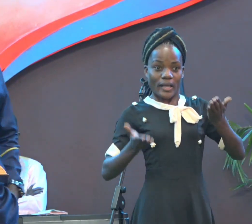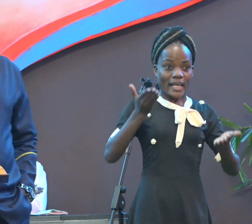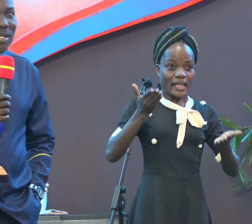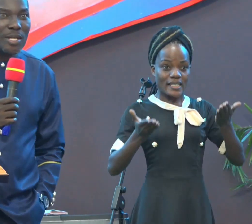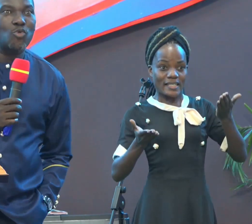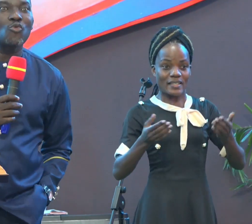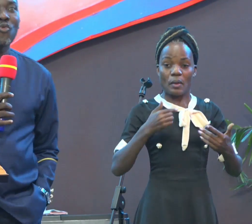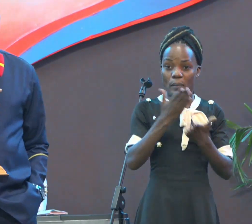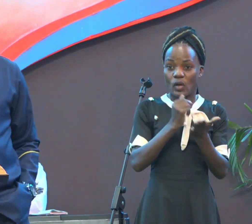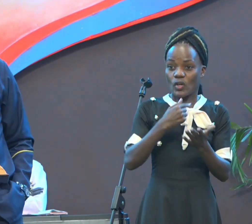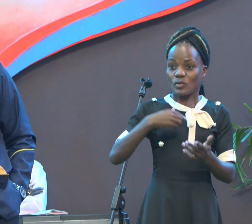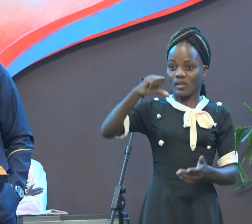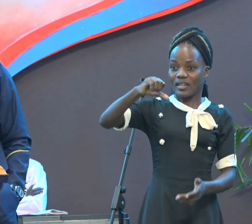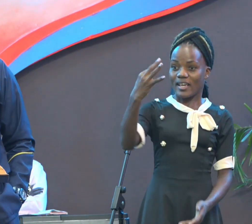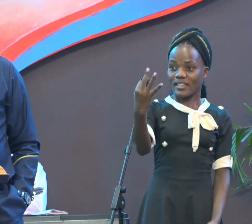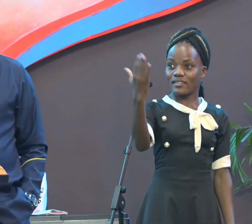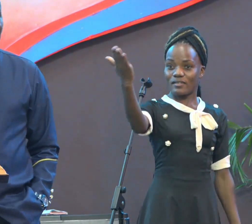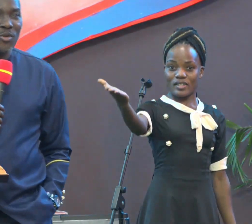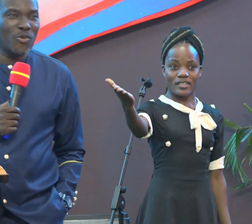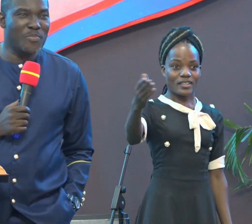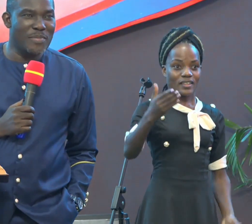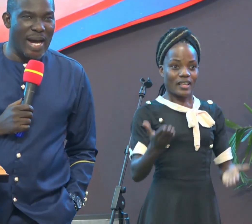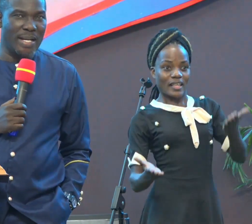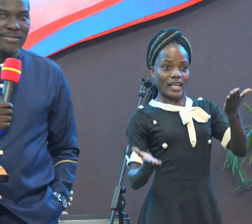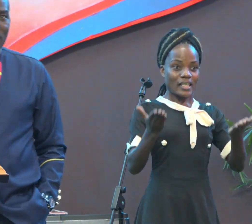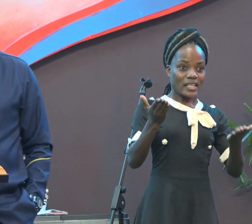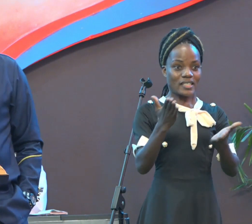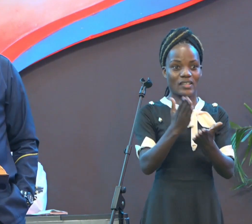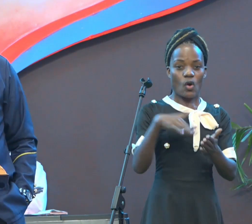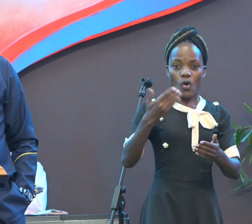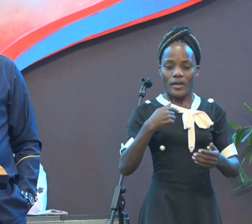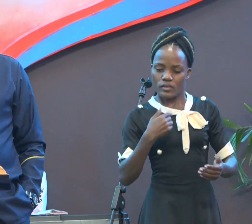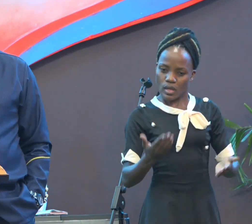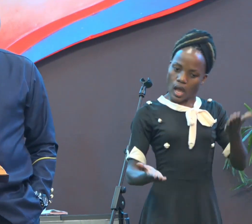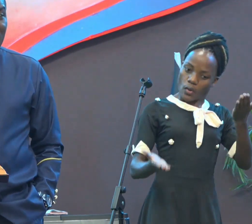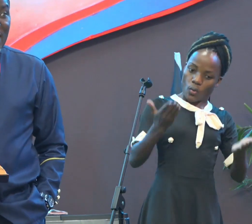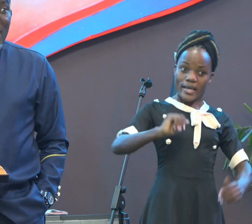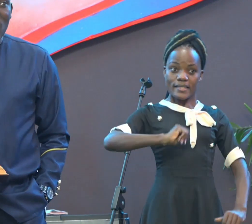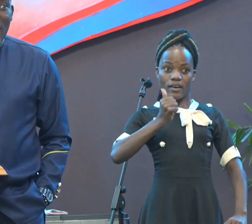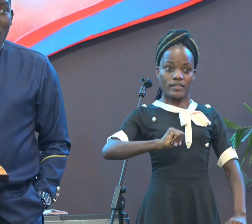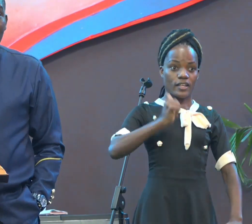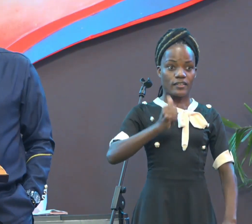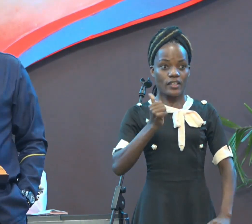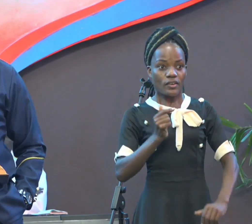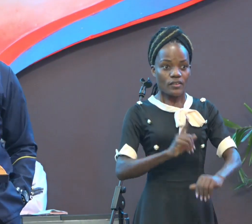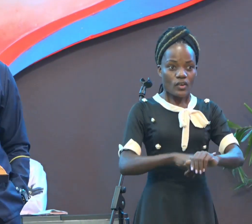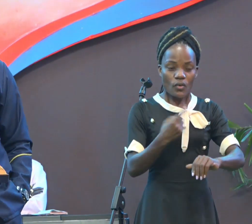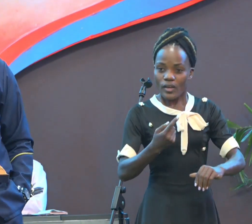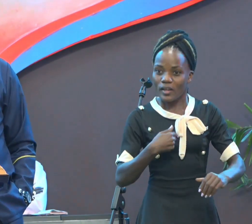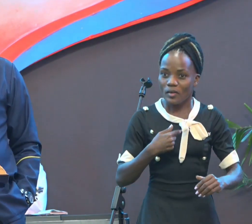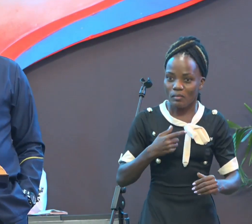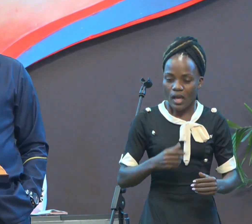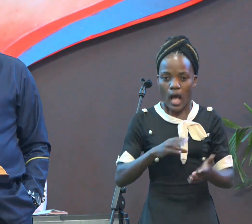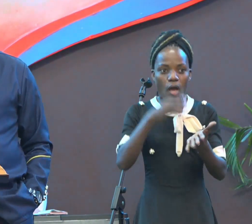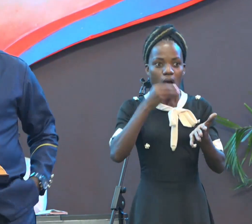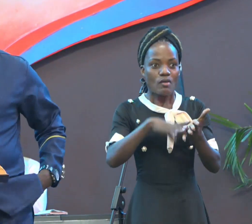nina 93. I have 93 per now. Tera okwepima. I normally weigh myself. Bwe ndya mmere ne neeyongerako okukatono. When I